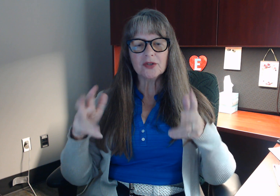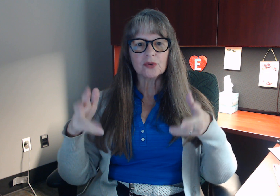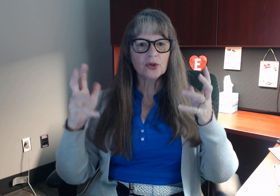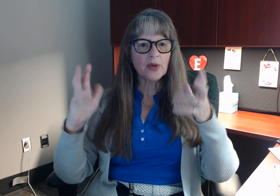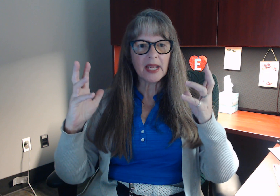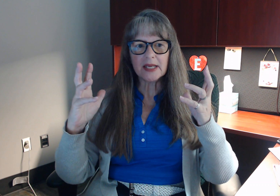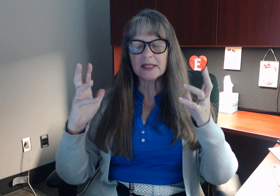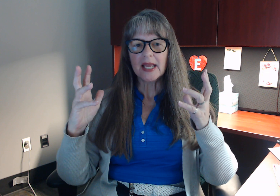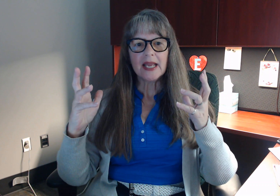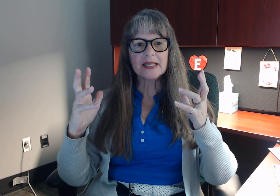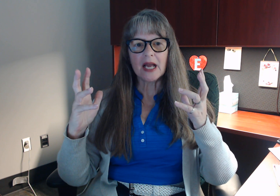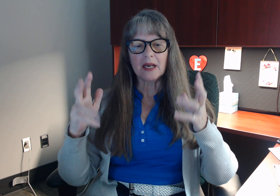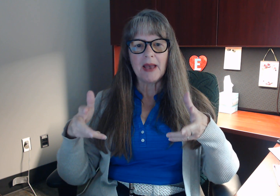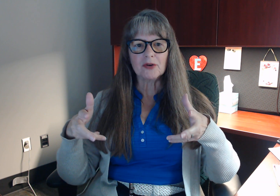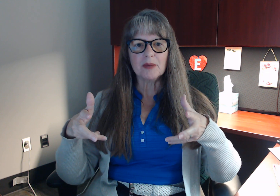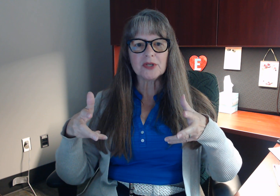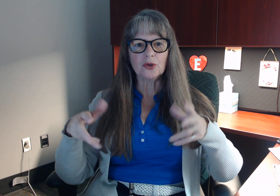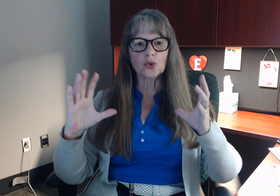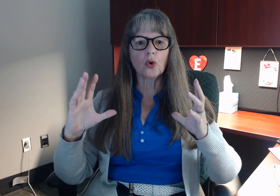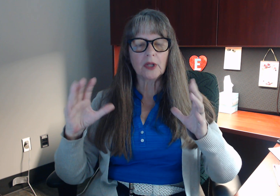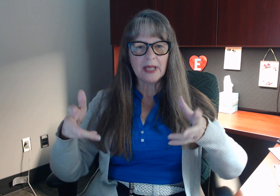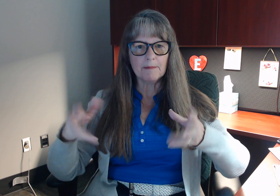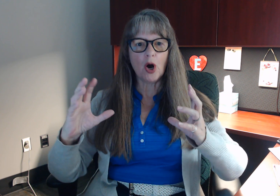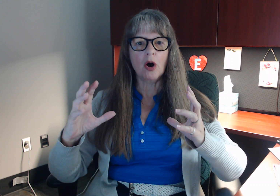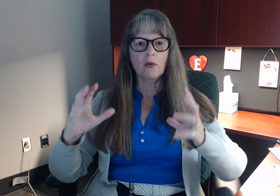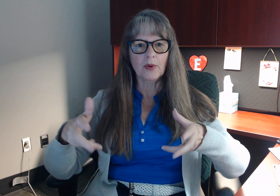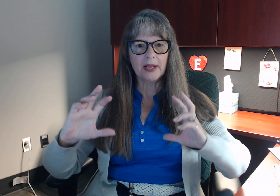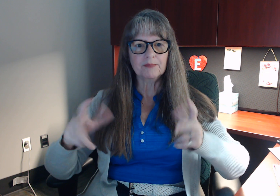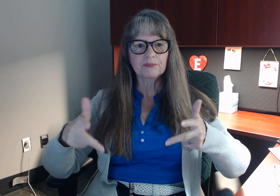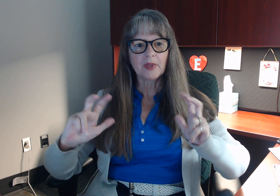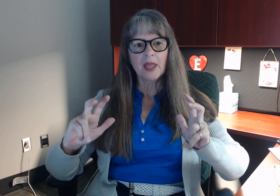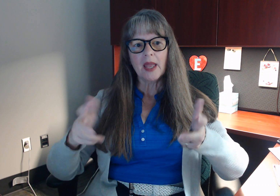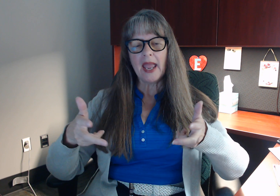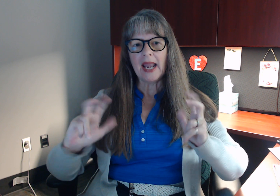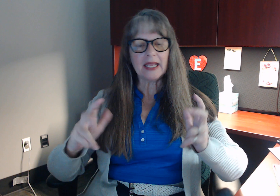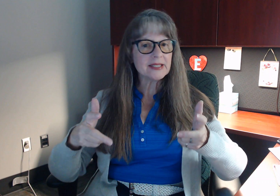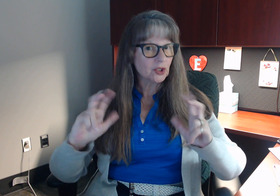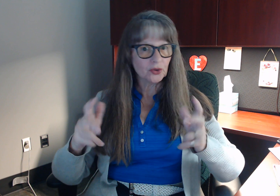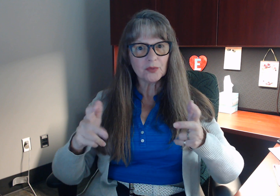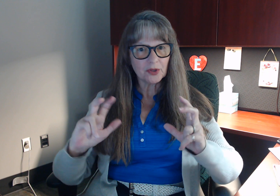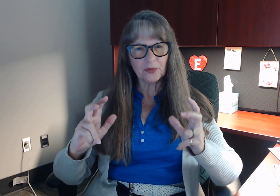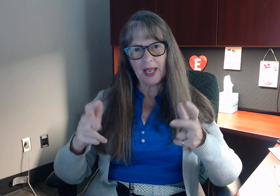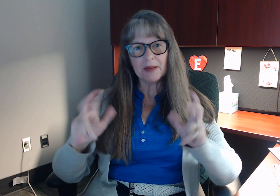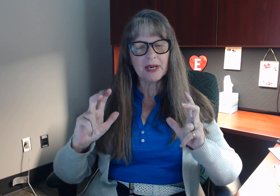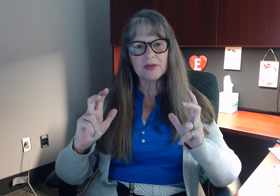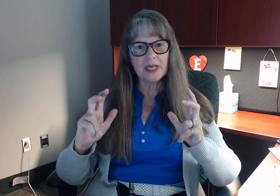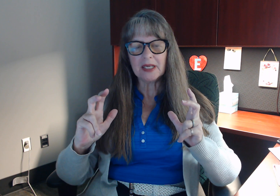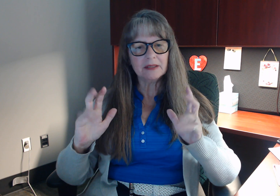two hands, it's not going to matter. It's almost like you're twirling that ball, right? And I guess I've learned it with the three hand, but I've seen it